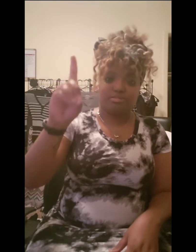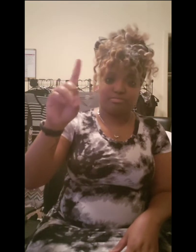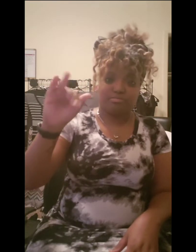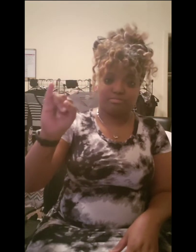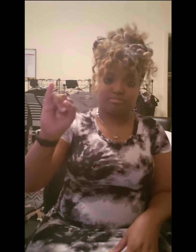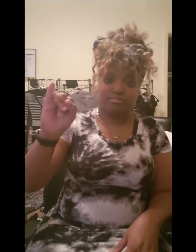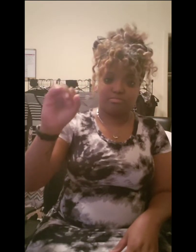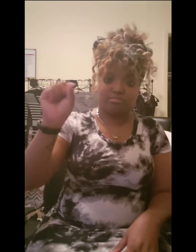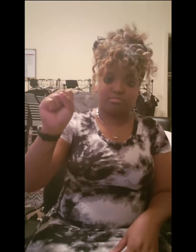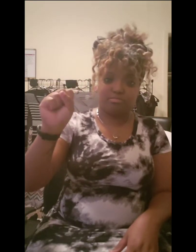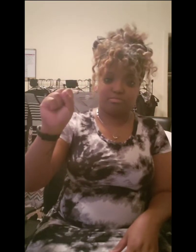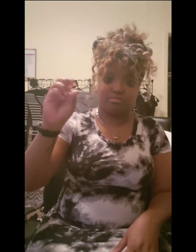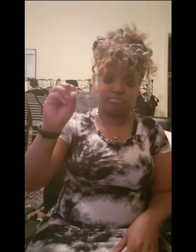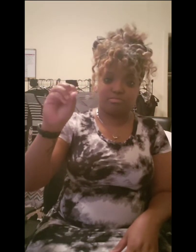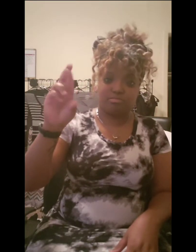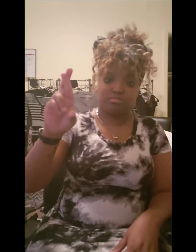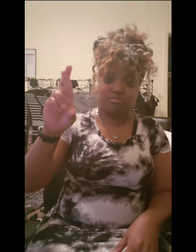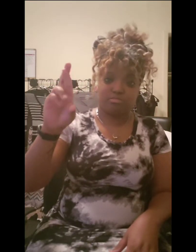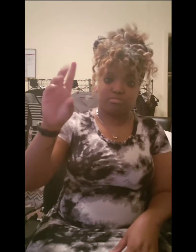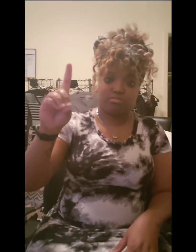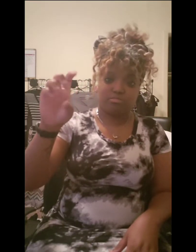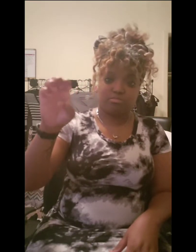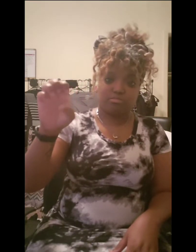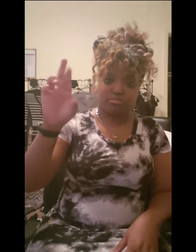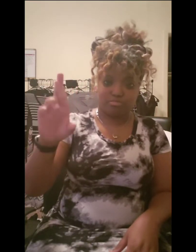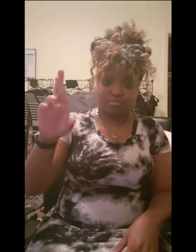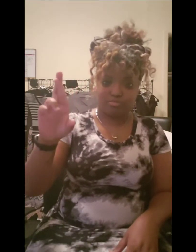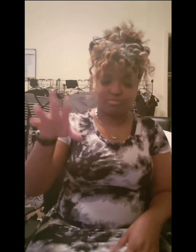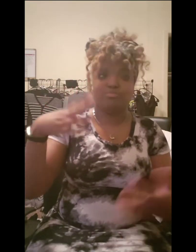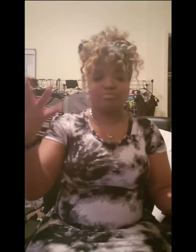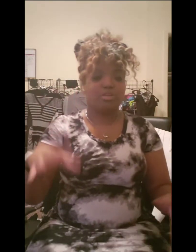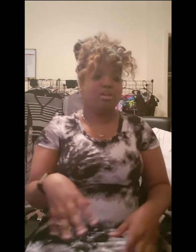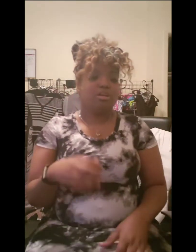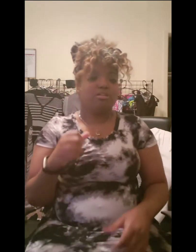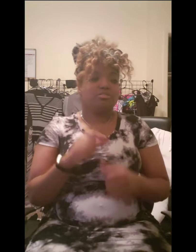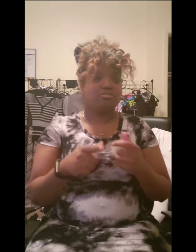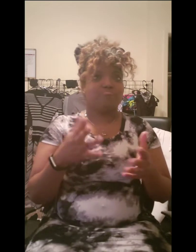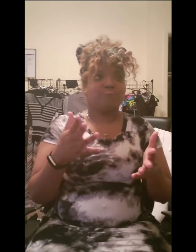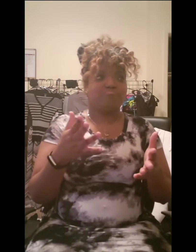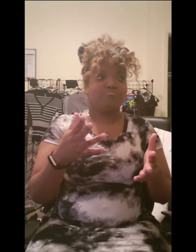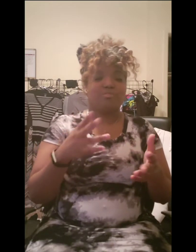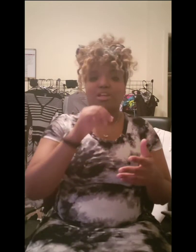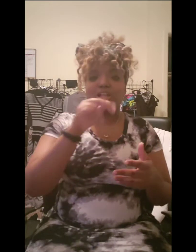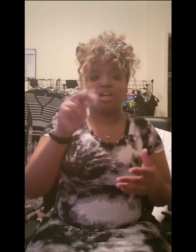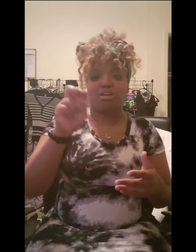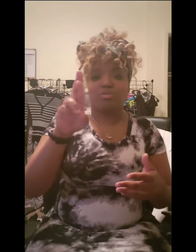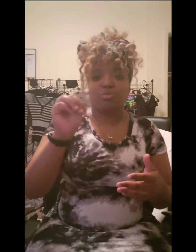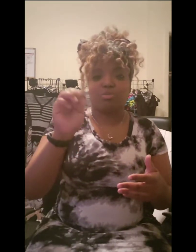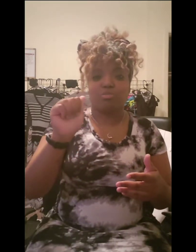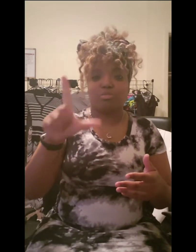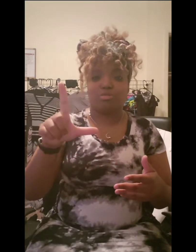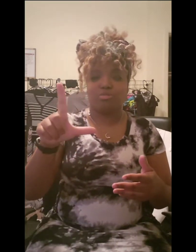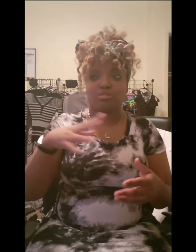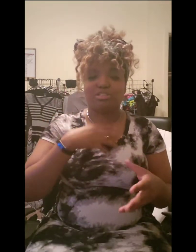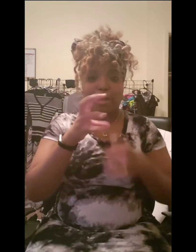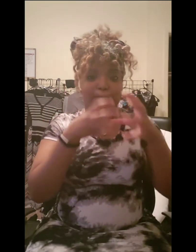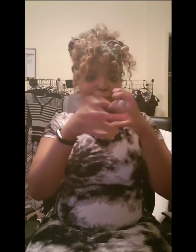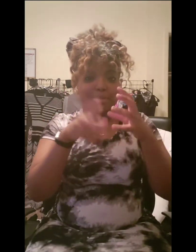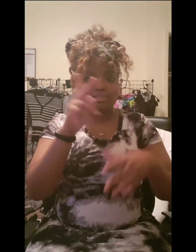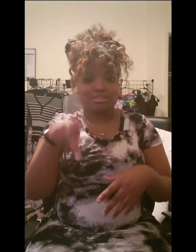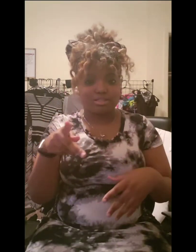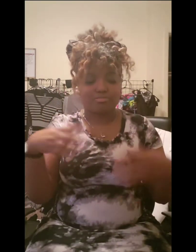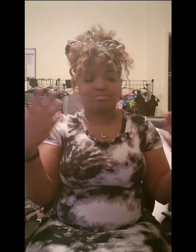Now, I personally would like to think of us as the extra ingredient that could have gone wrong, but turned out to be